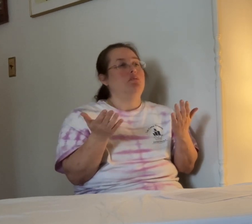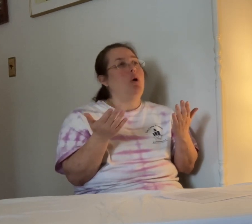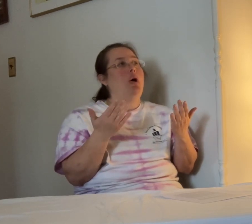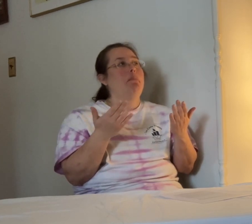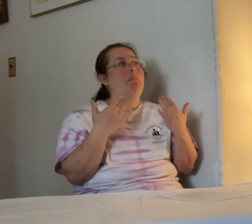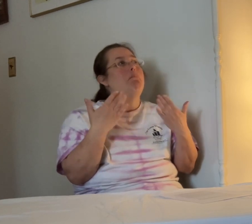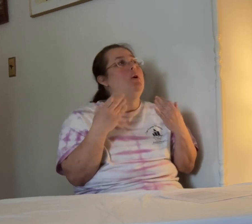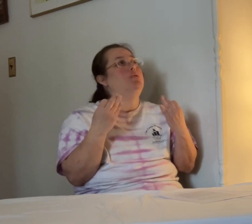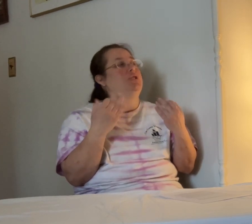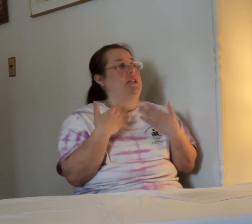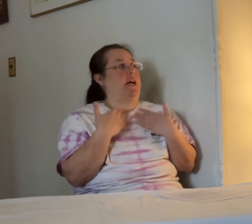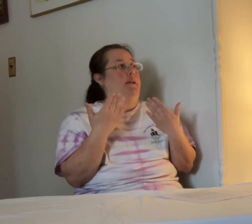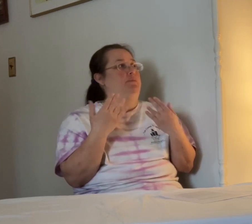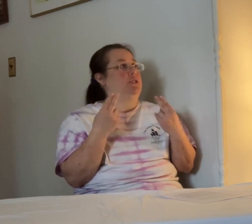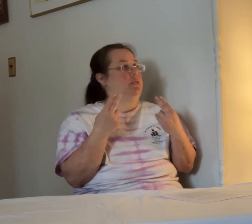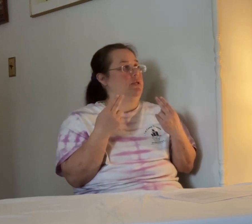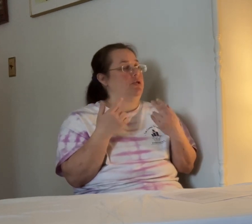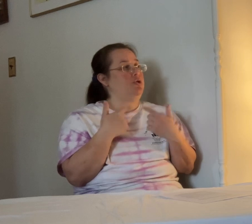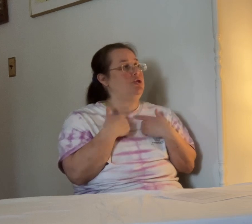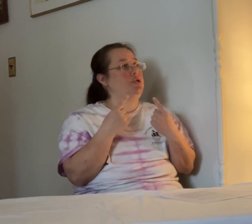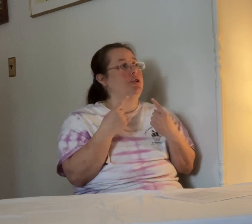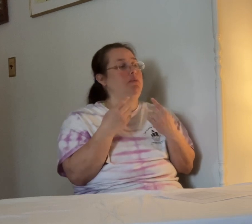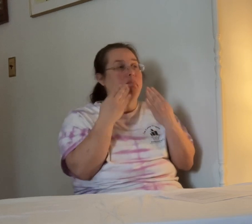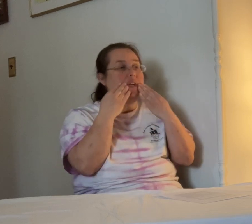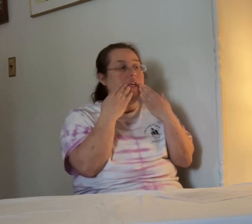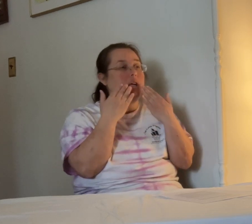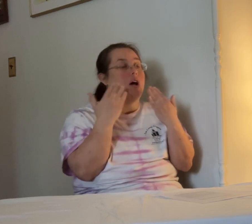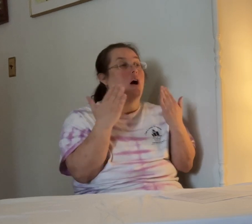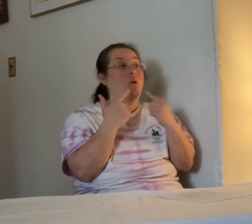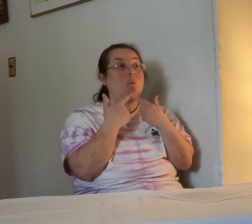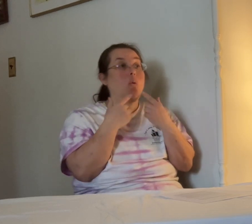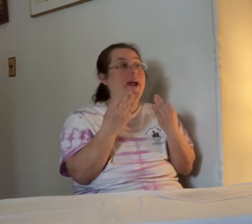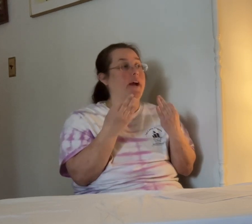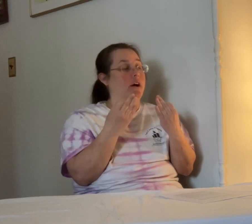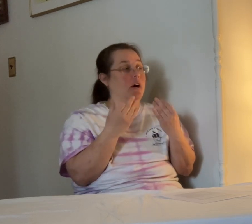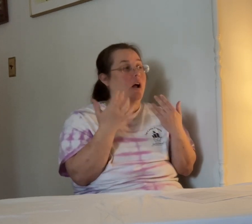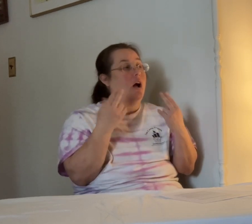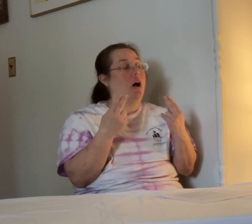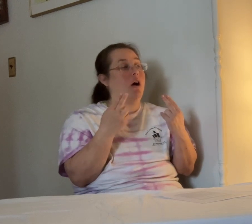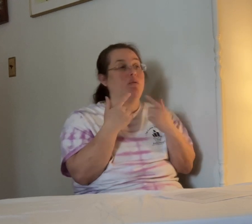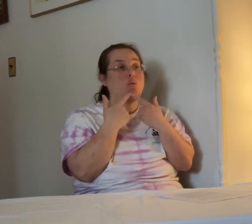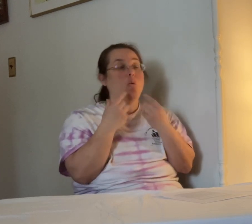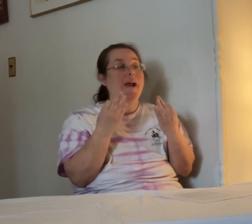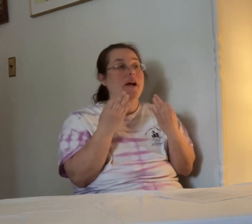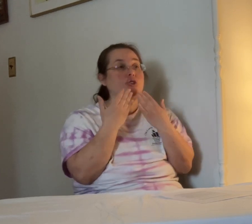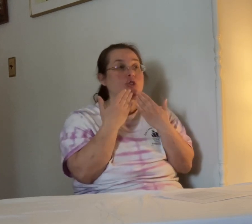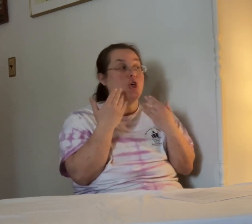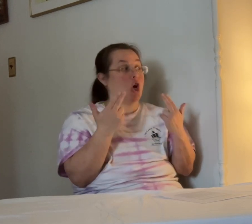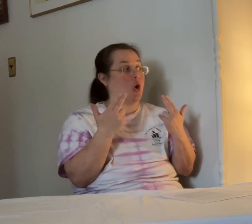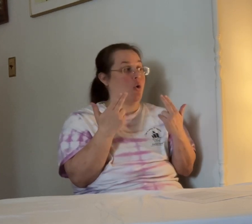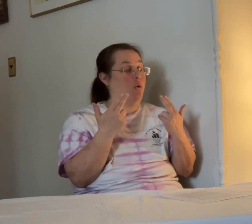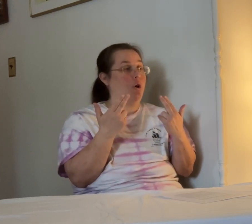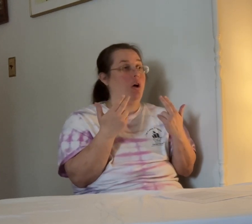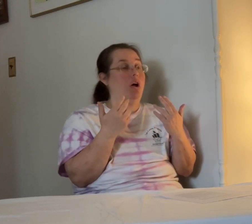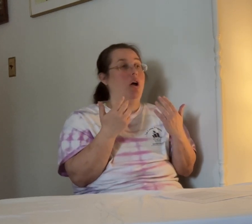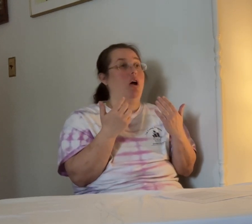well, most times, should be aware of where to go